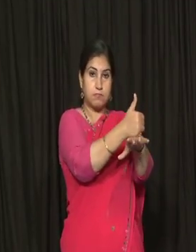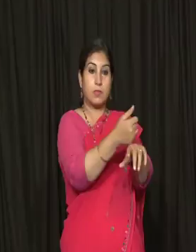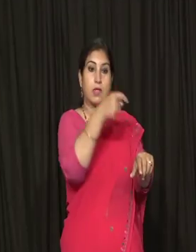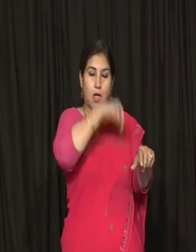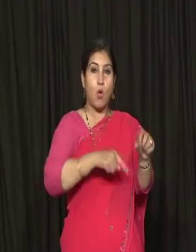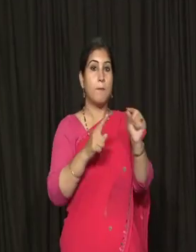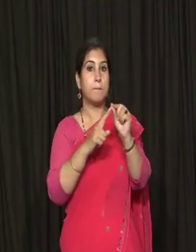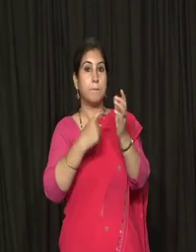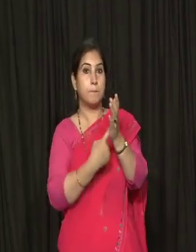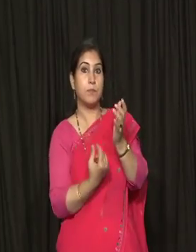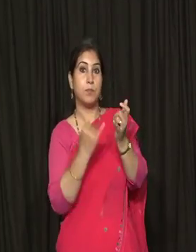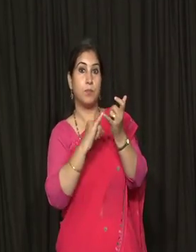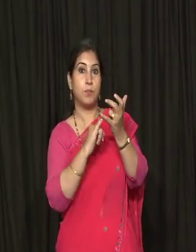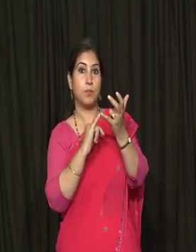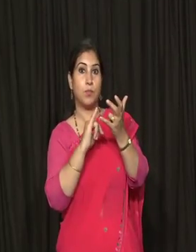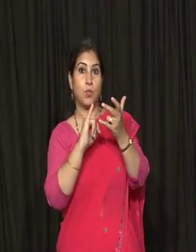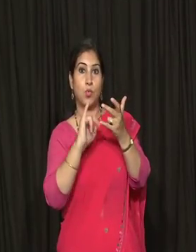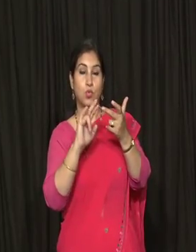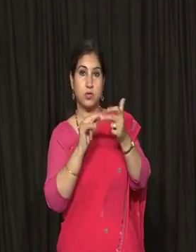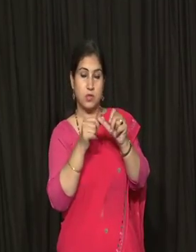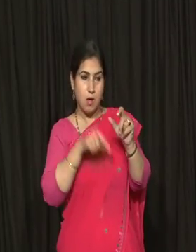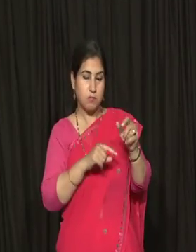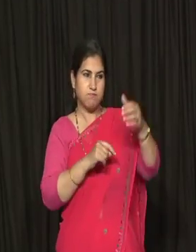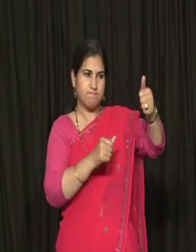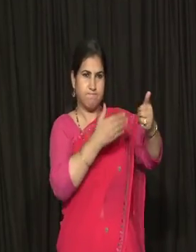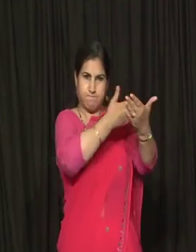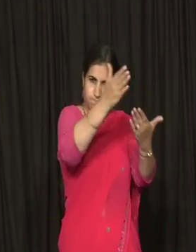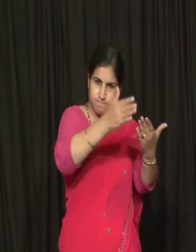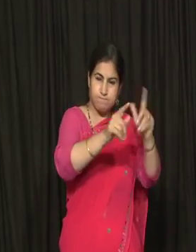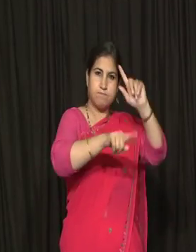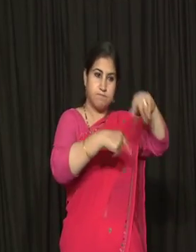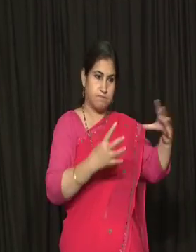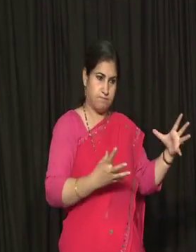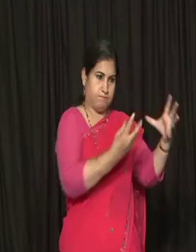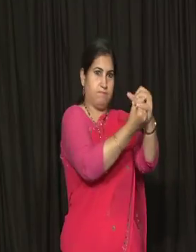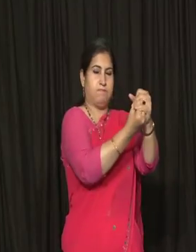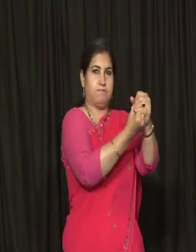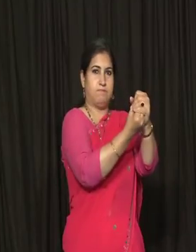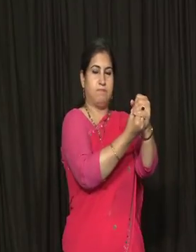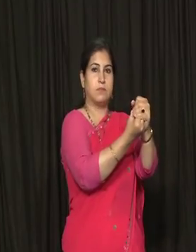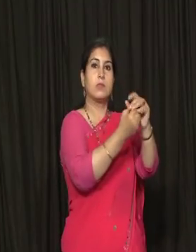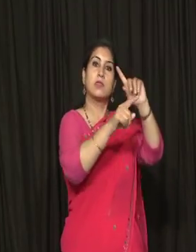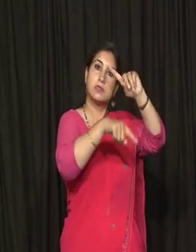Prussia defeated Austria and North German Confederation was formed.